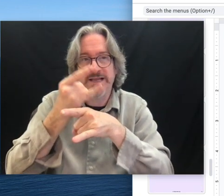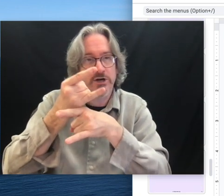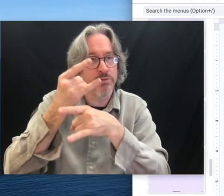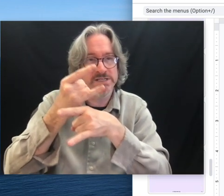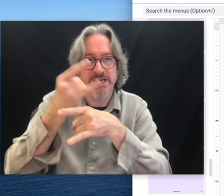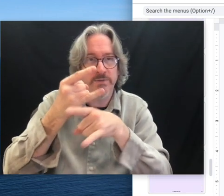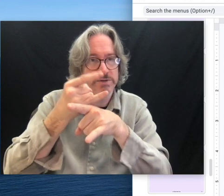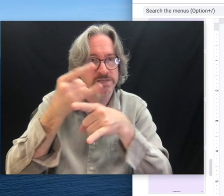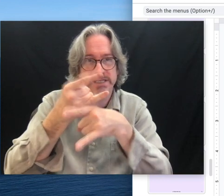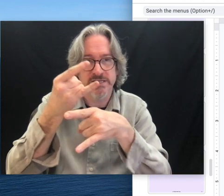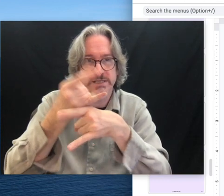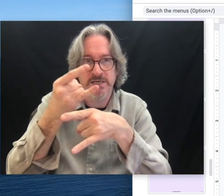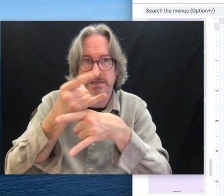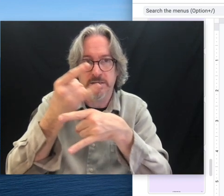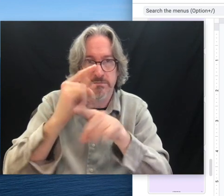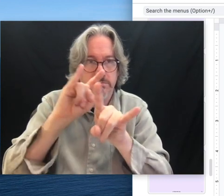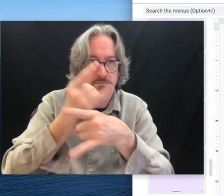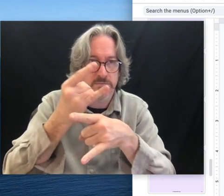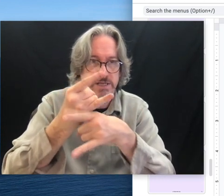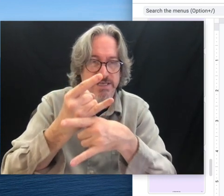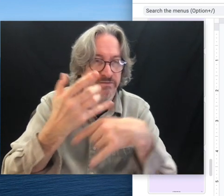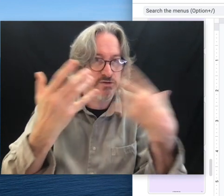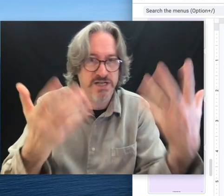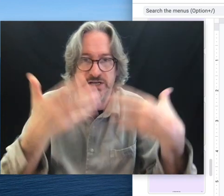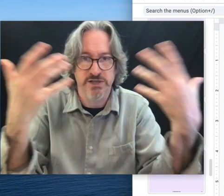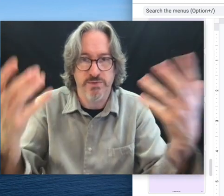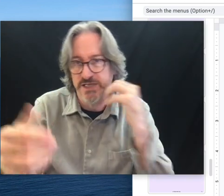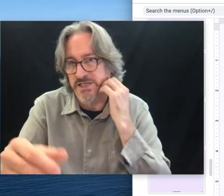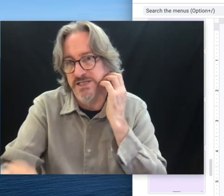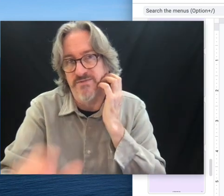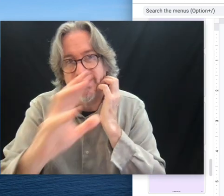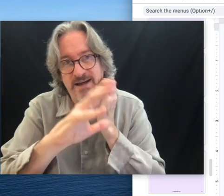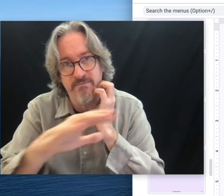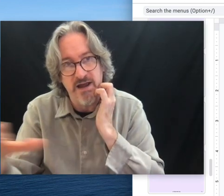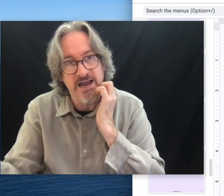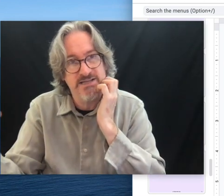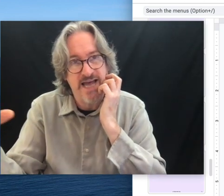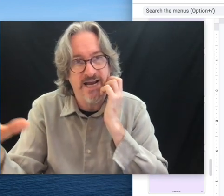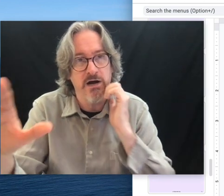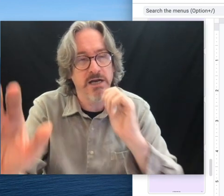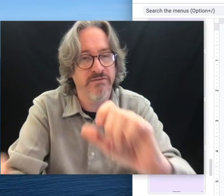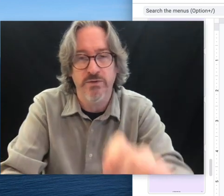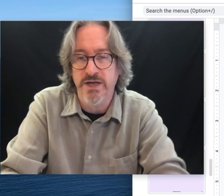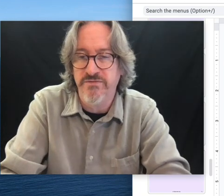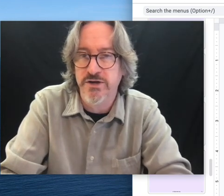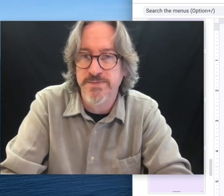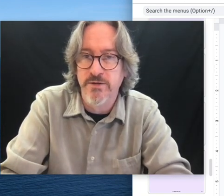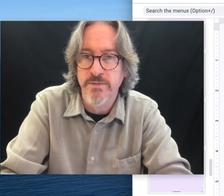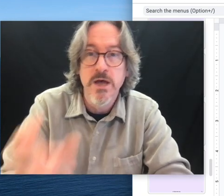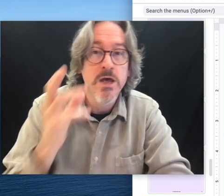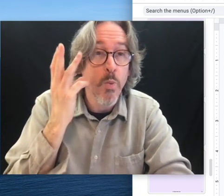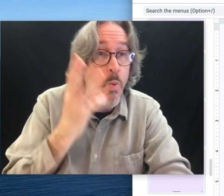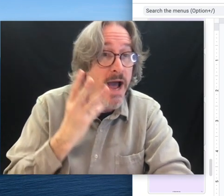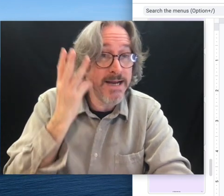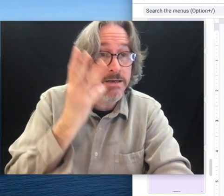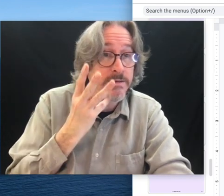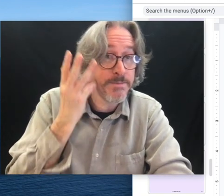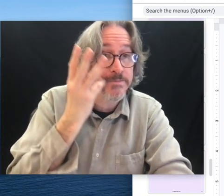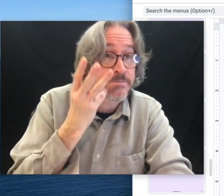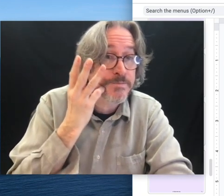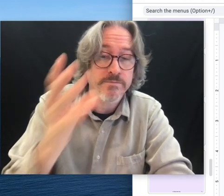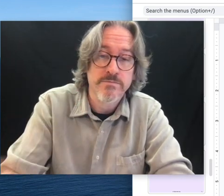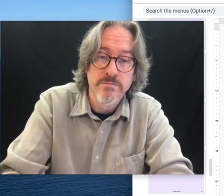alcohol, liquor, whiskey. We use this as the sign for scotches, whiskeys, and stuff like that. Tag on if you need a finger spell.